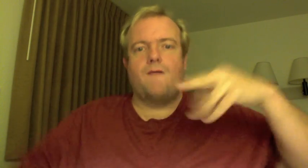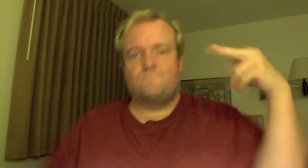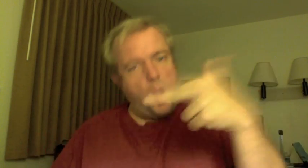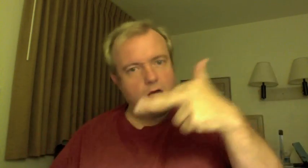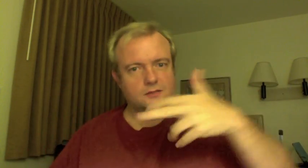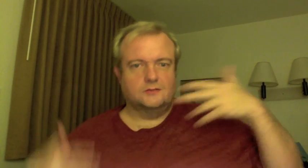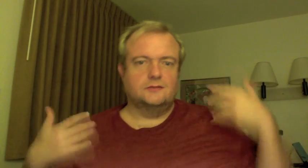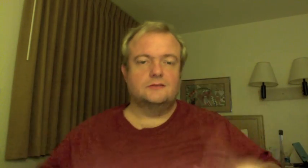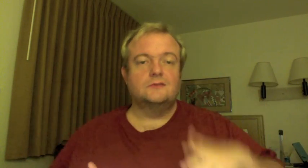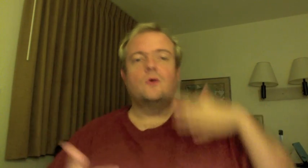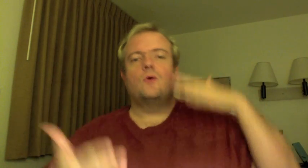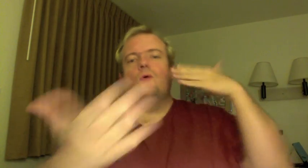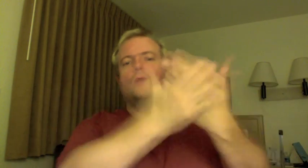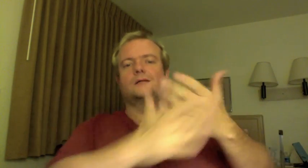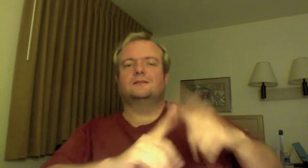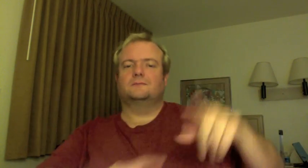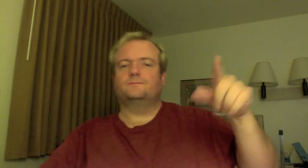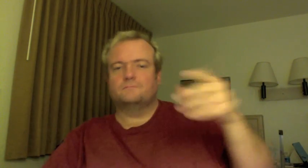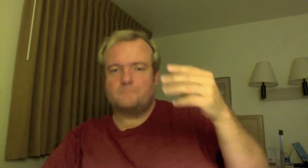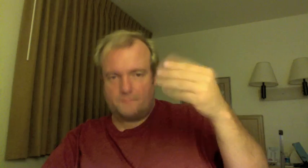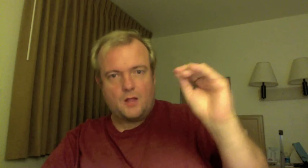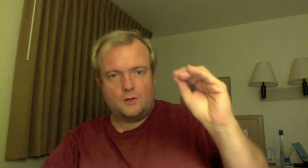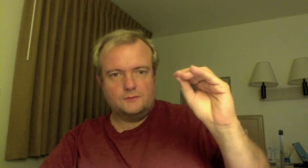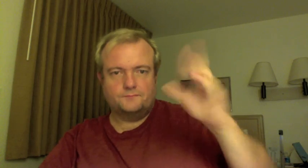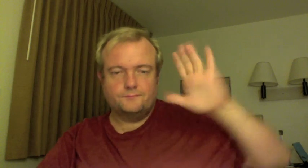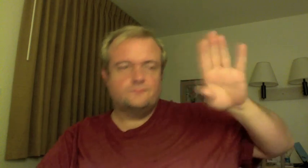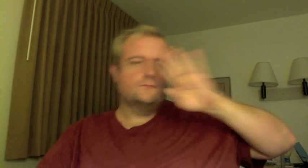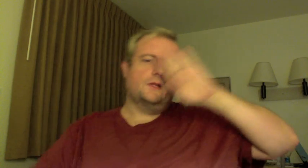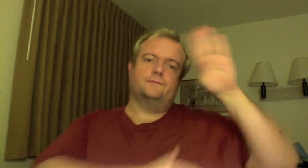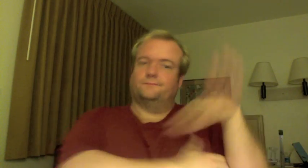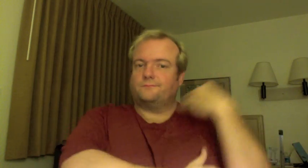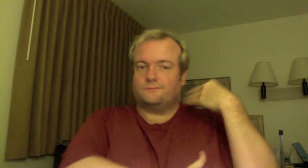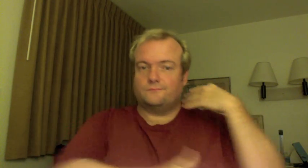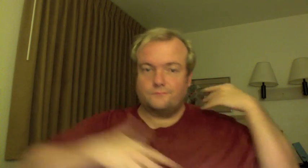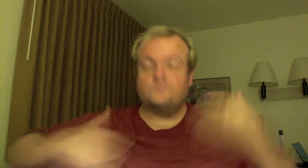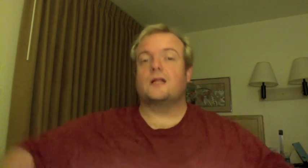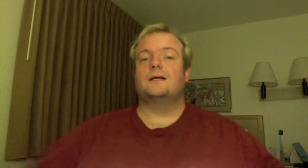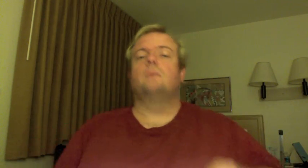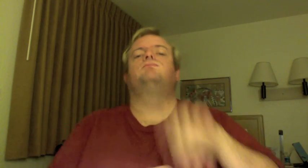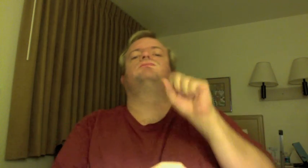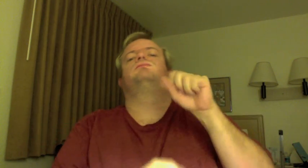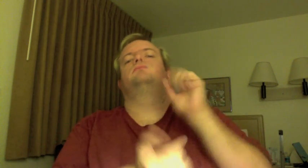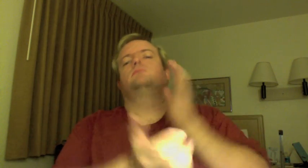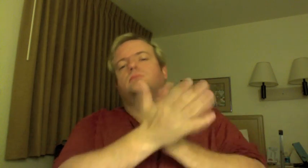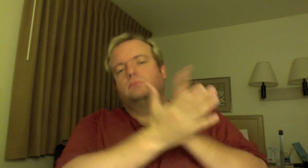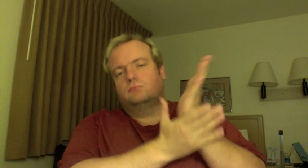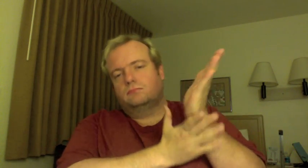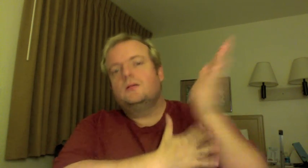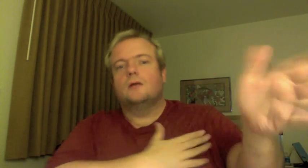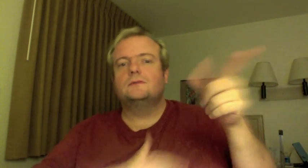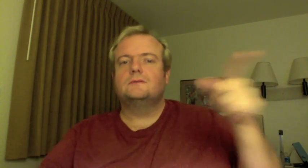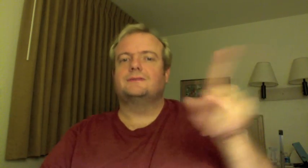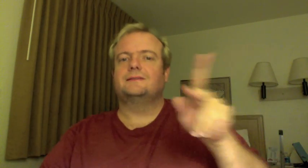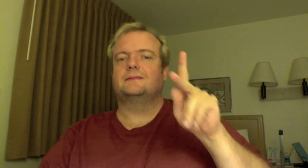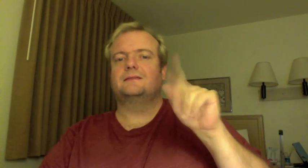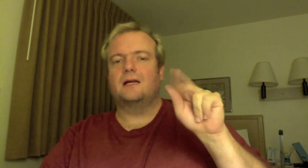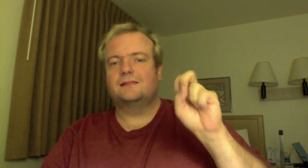safe, design meets all the standards. It's beginning to learn a lot. Their worst fears